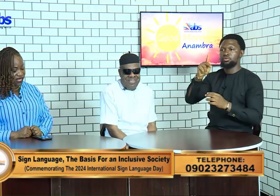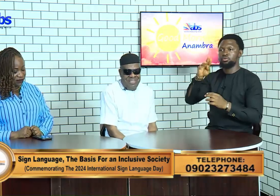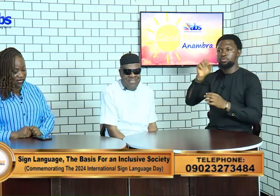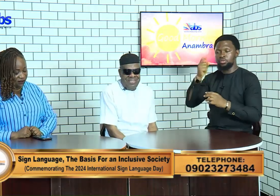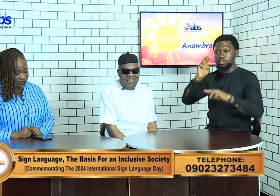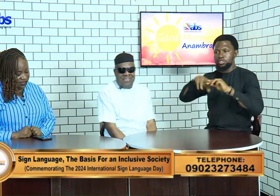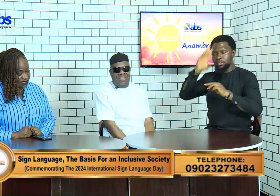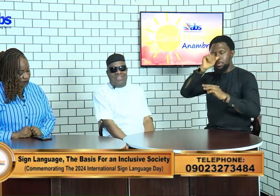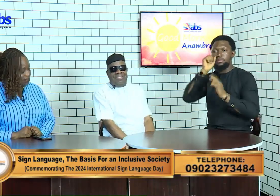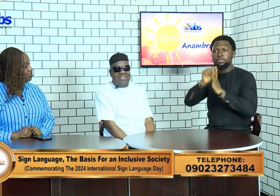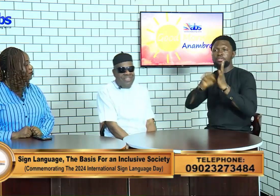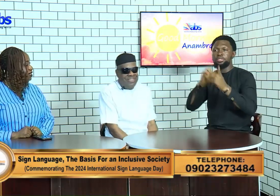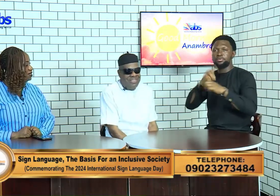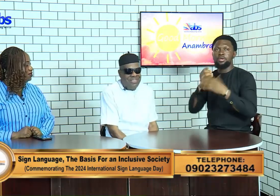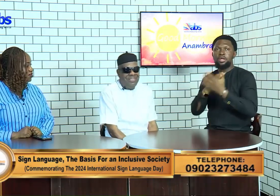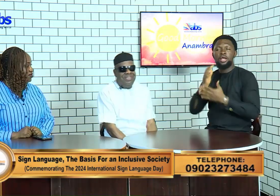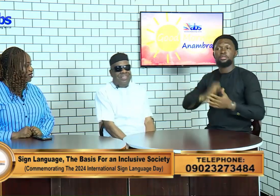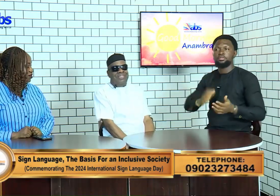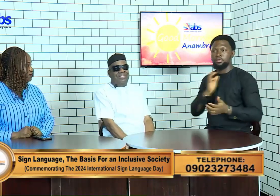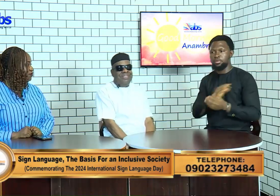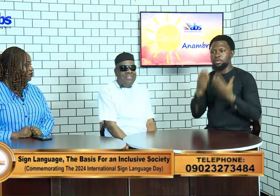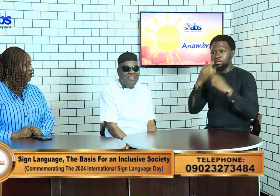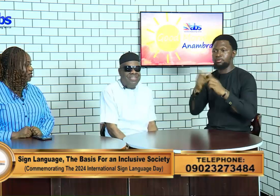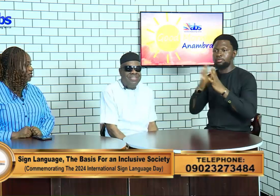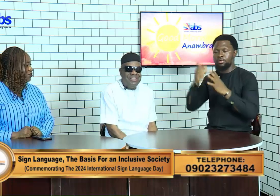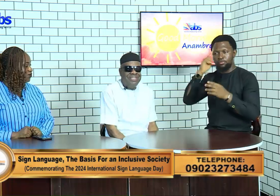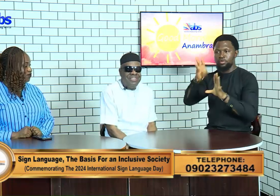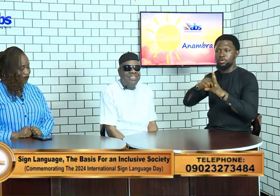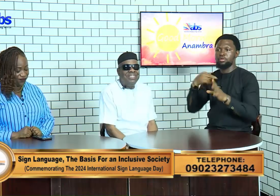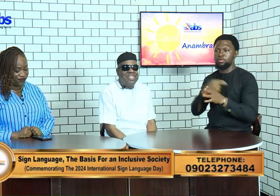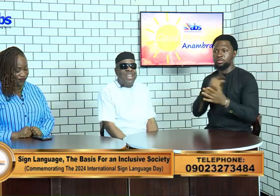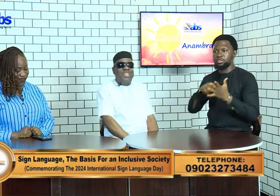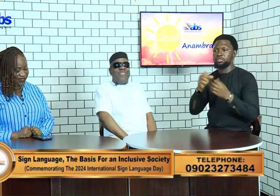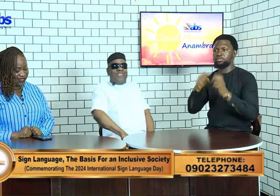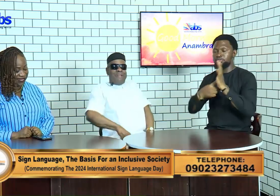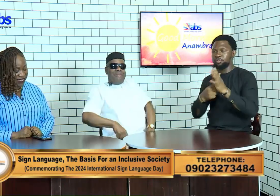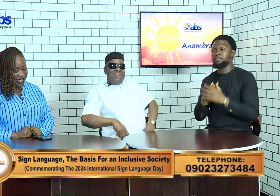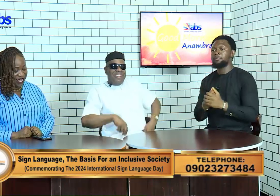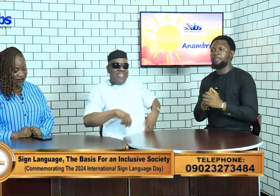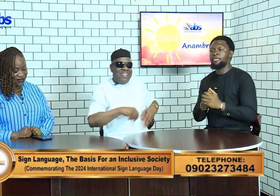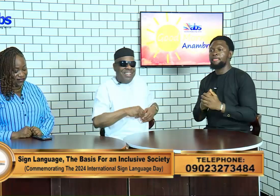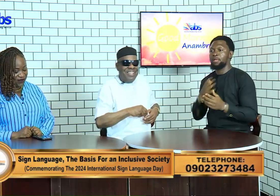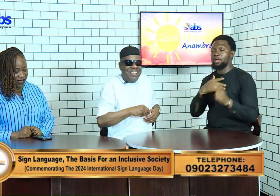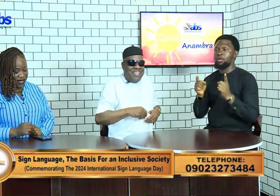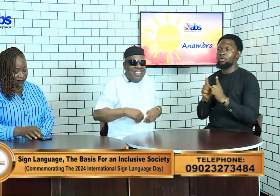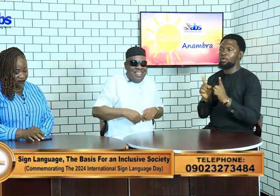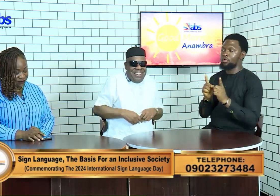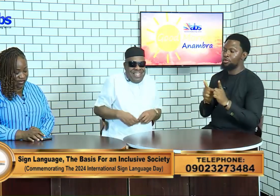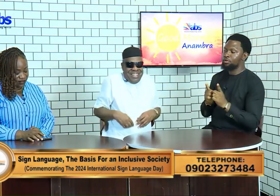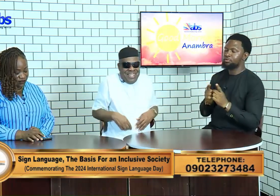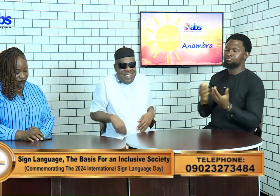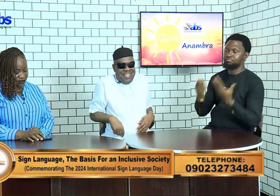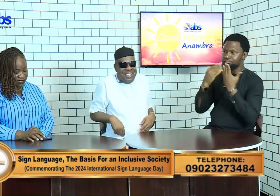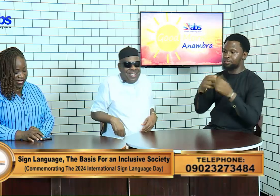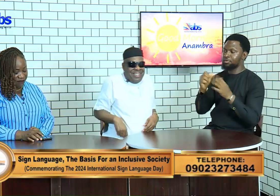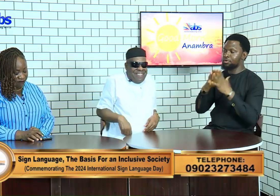the Chairman, Anambra State Disability Rights Commission. Thank you so much for joining us on the show. Thank you. And also, thank